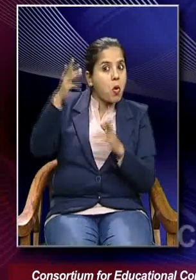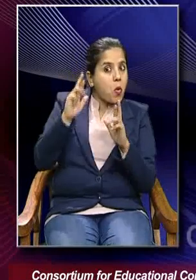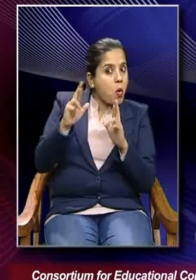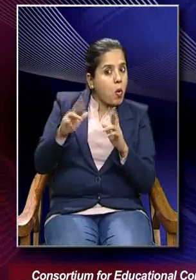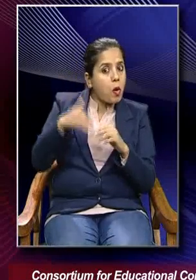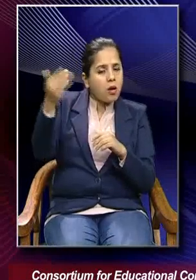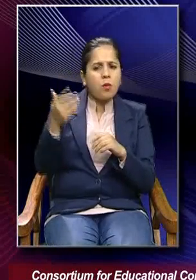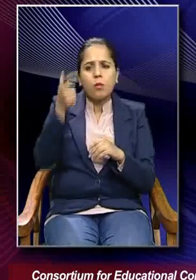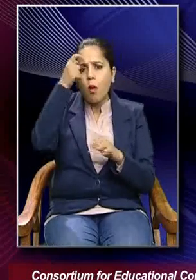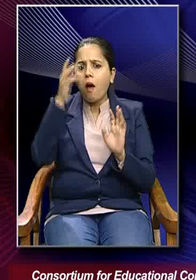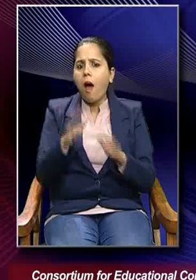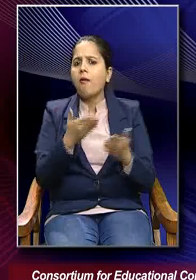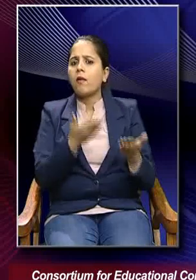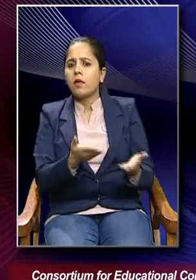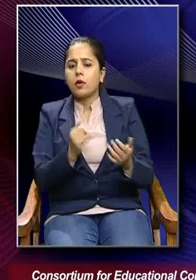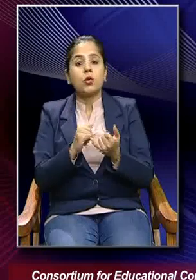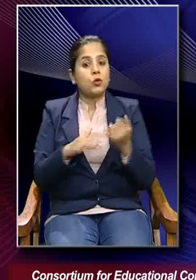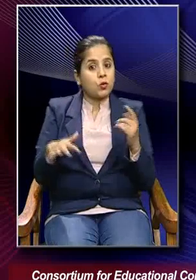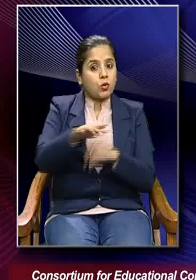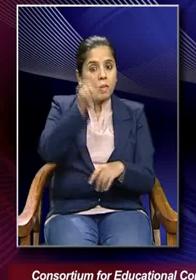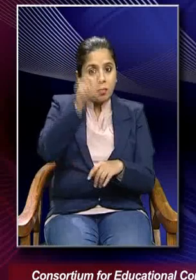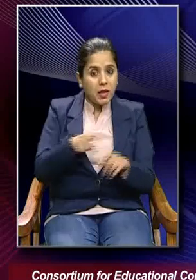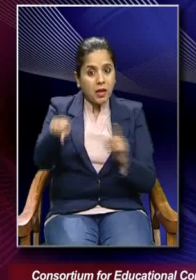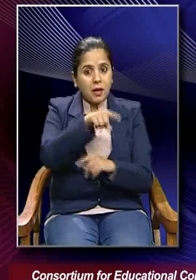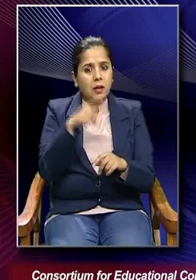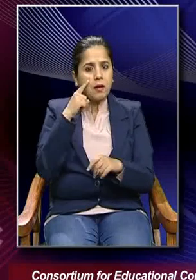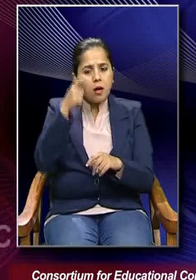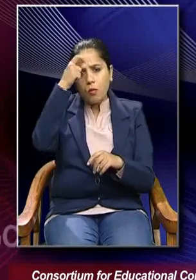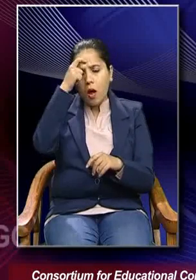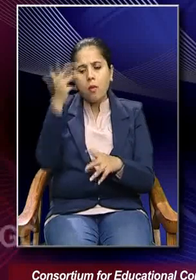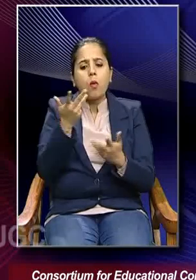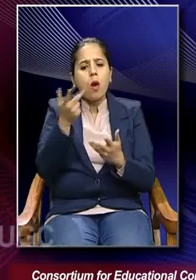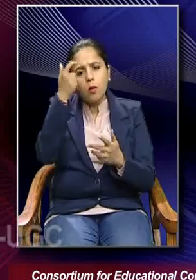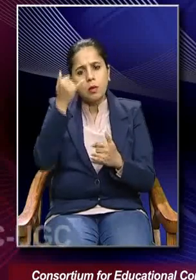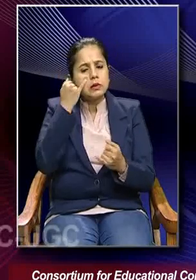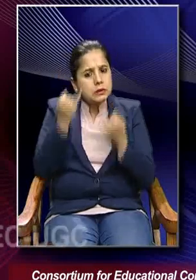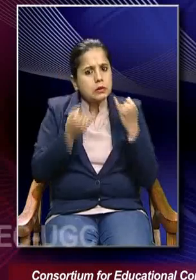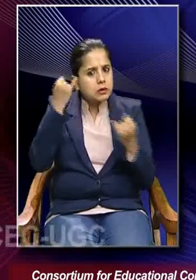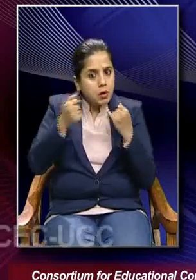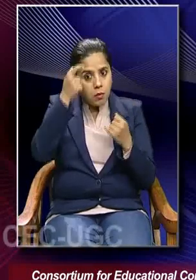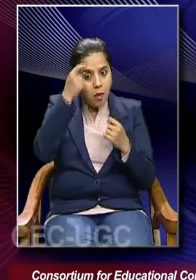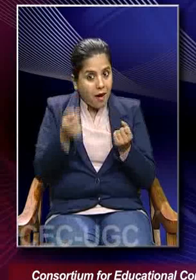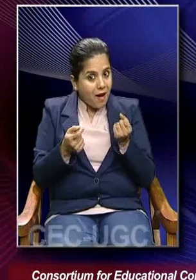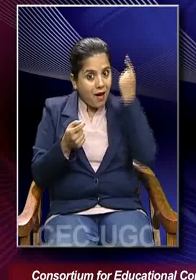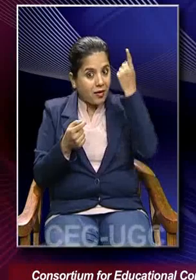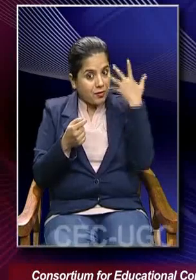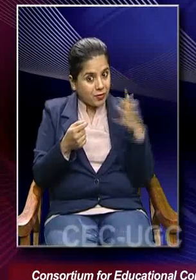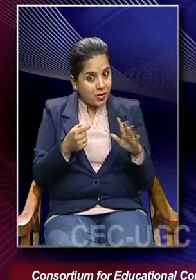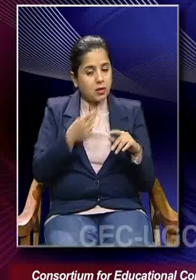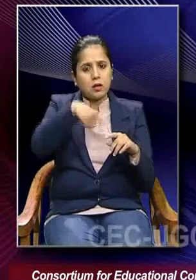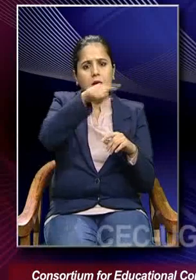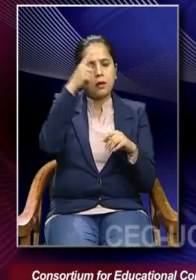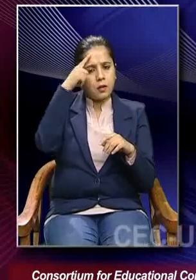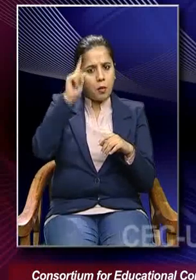problem was there. Sociologists were trying to figure out a problem. Once the problem was understood, they needed to